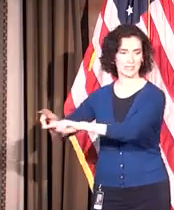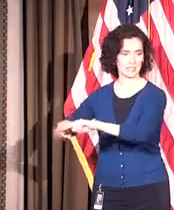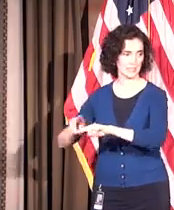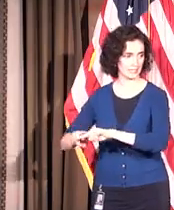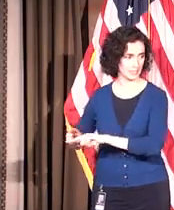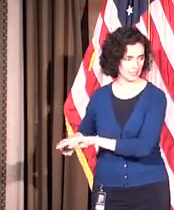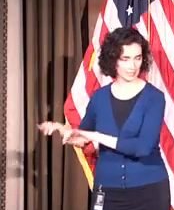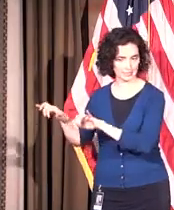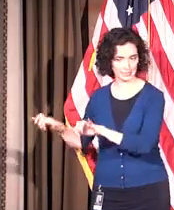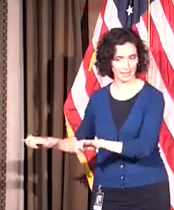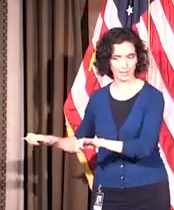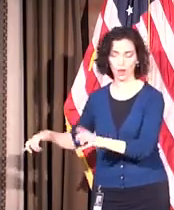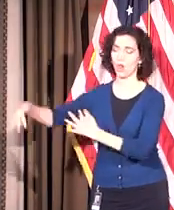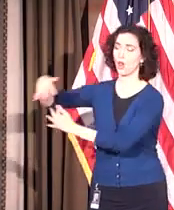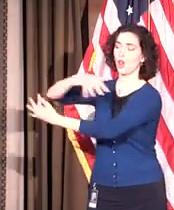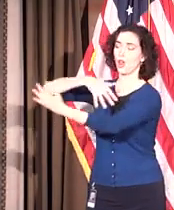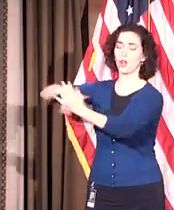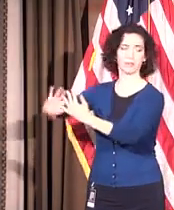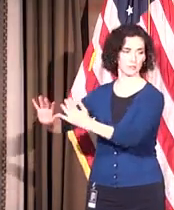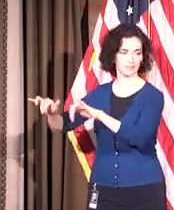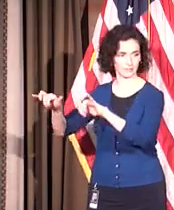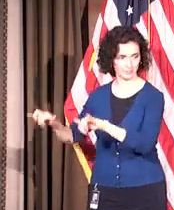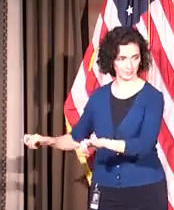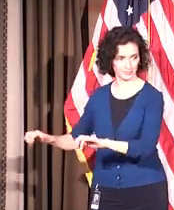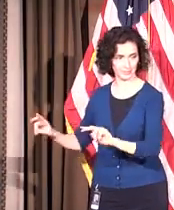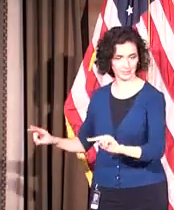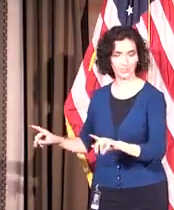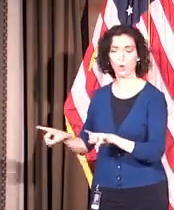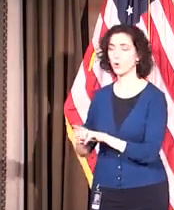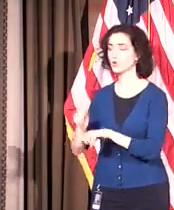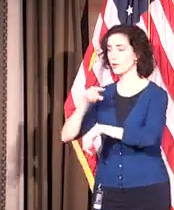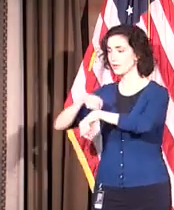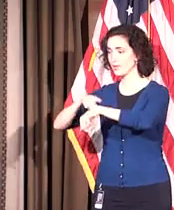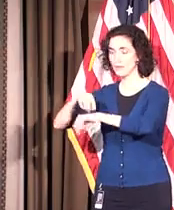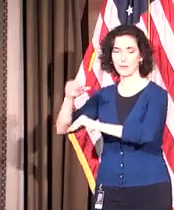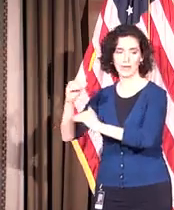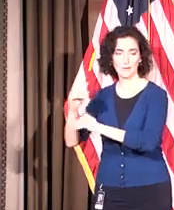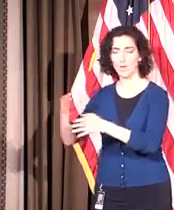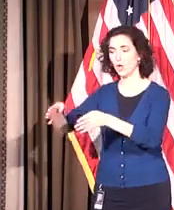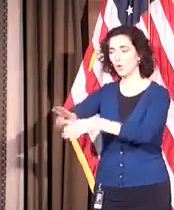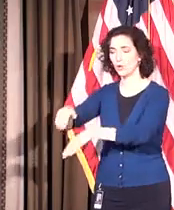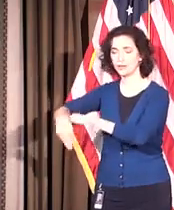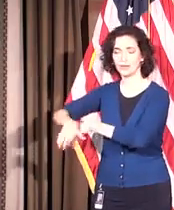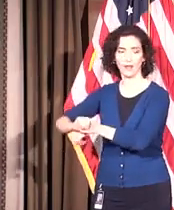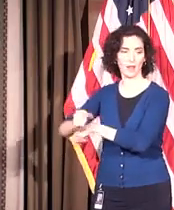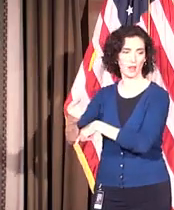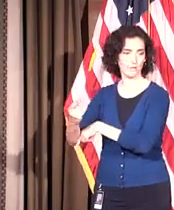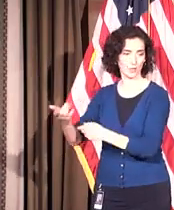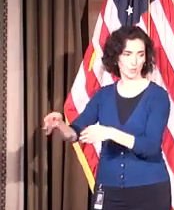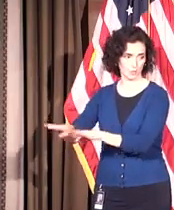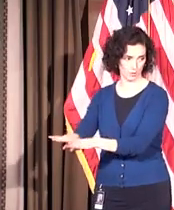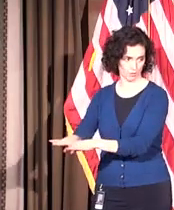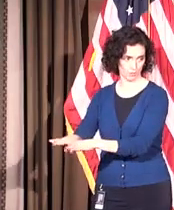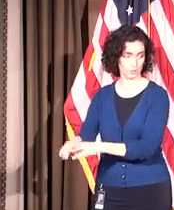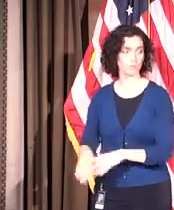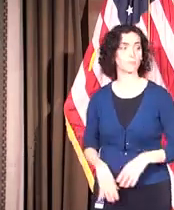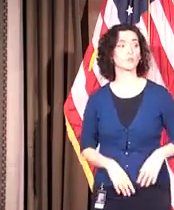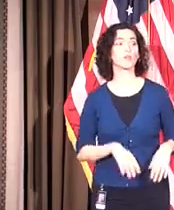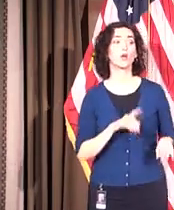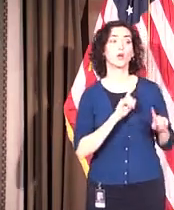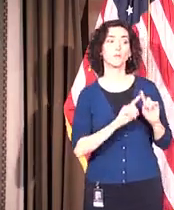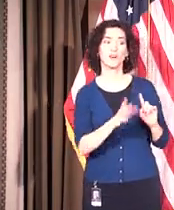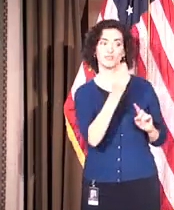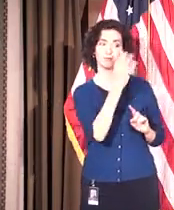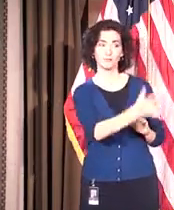example, and having limited hours by closing at 11 o'clock. But when you have